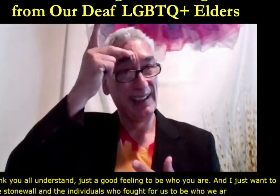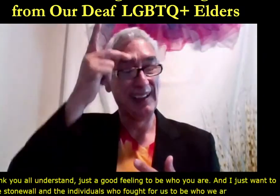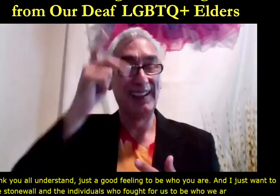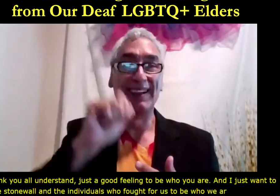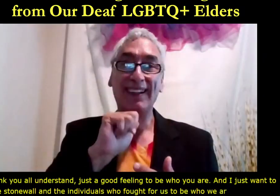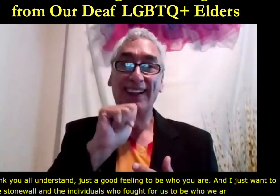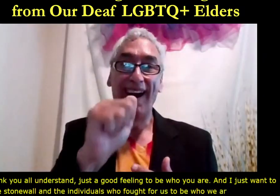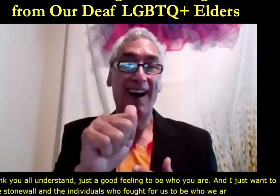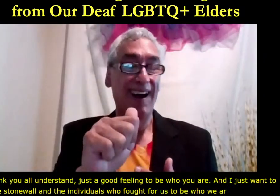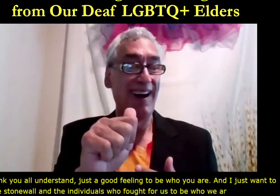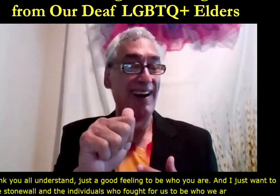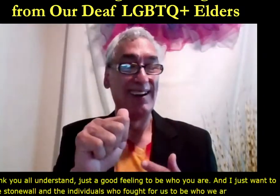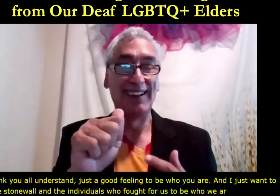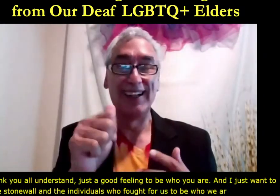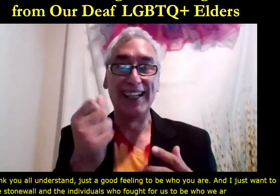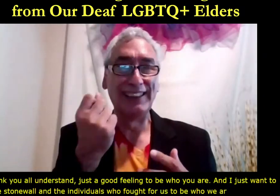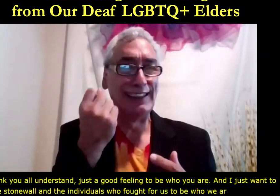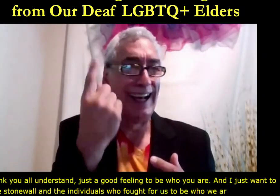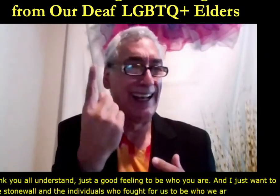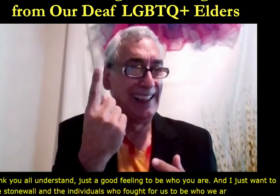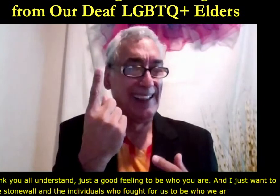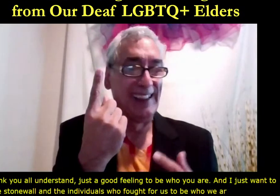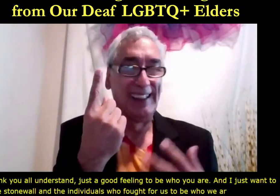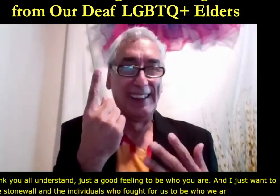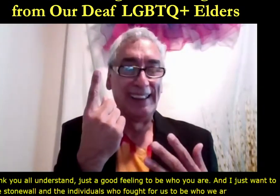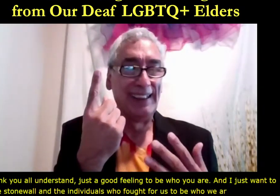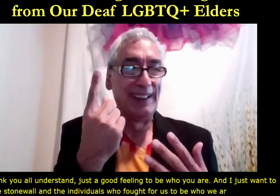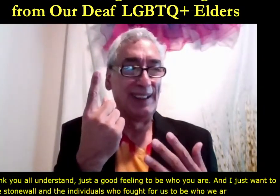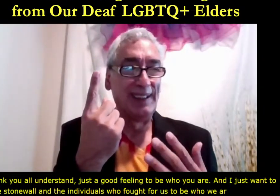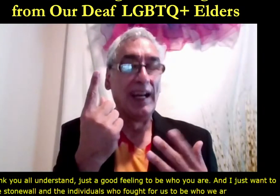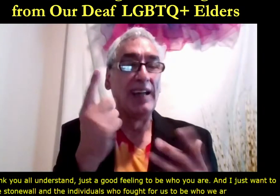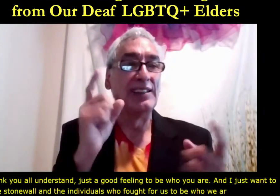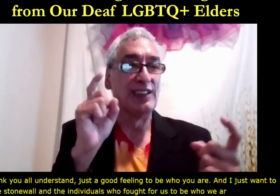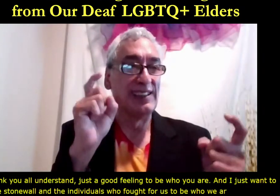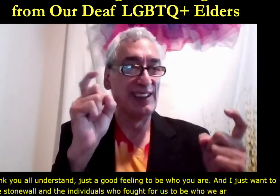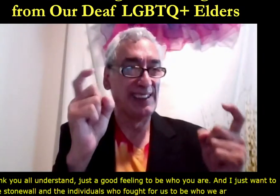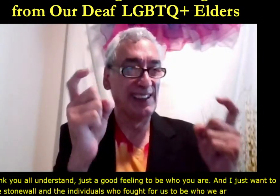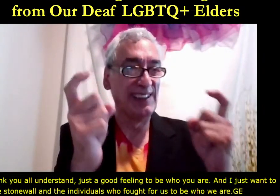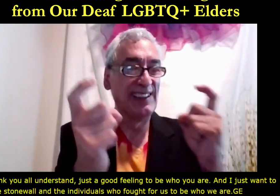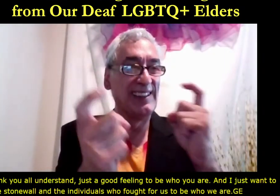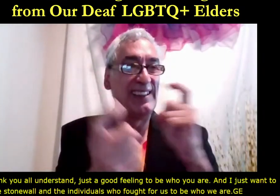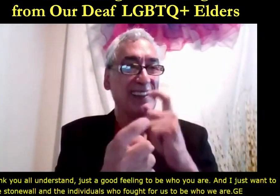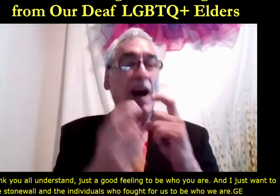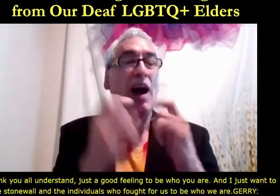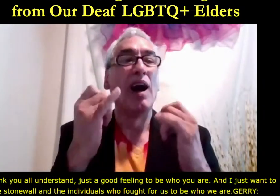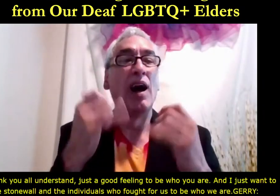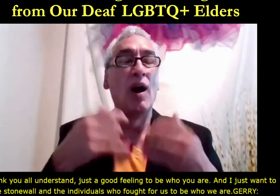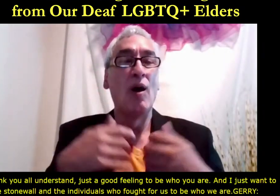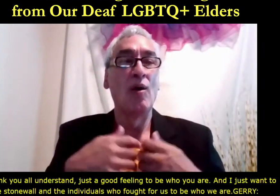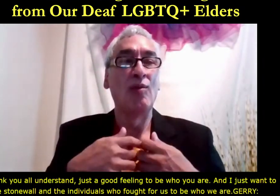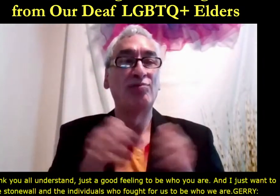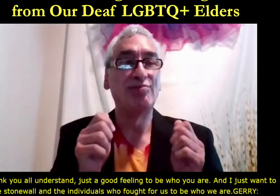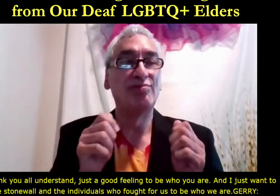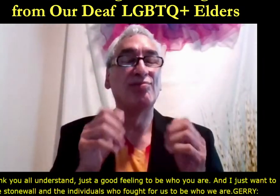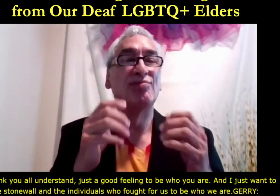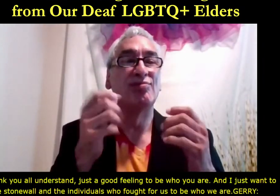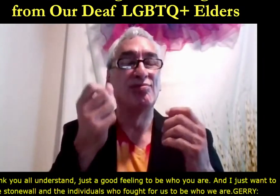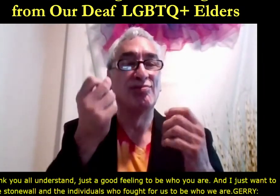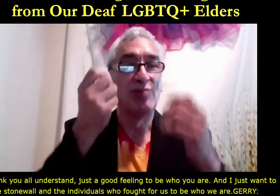parents were not understanding understanding but things are changing and